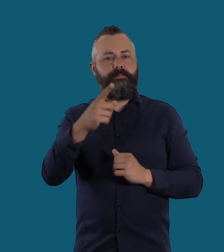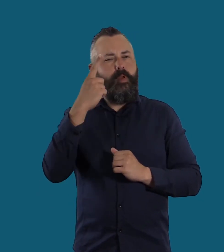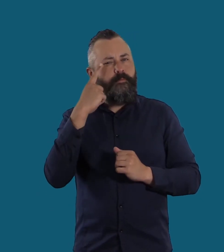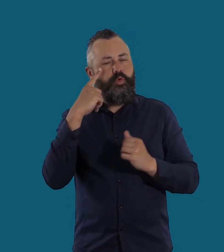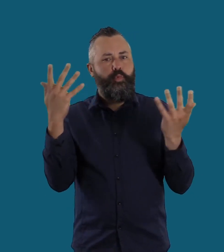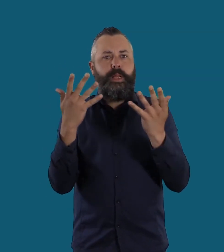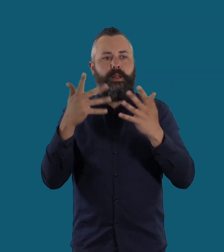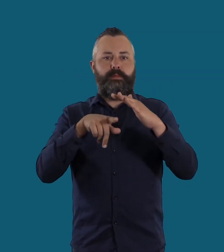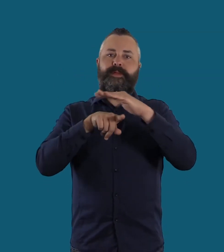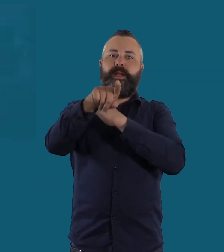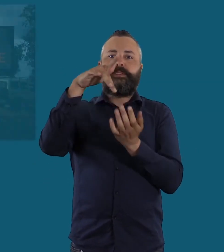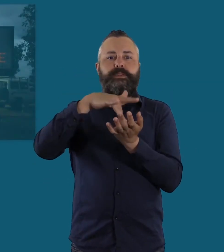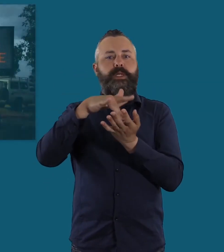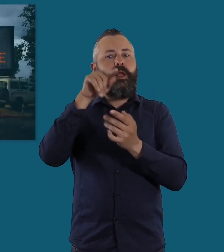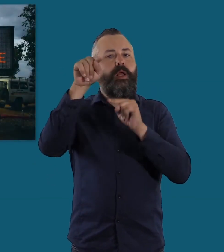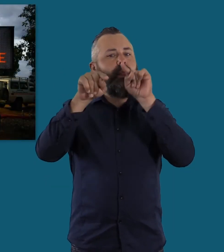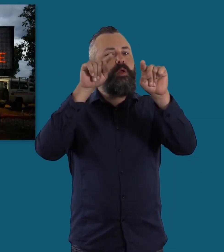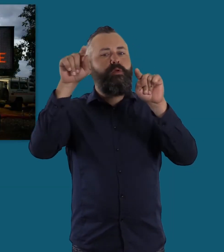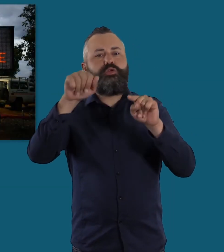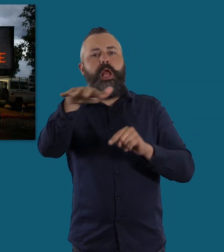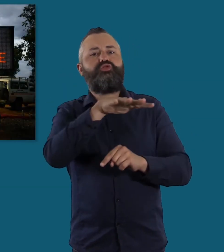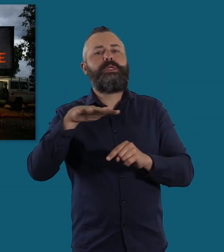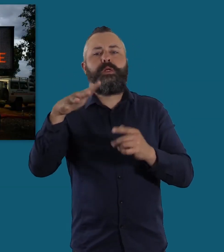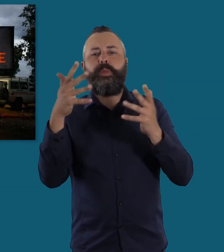Find out where any evacuation centres could be set up in your area.